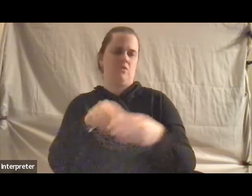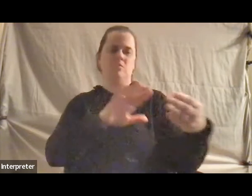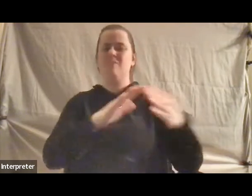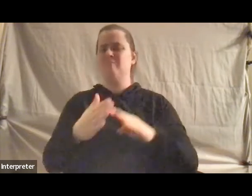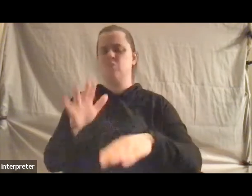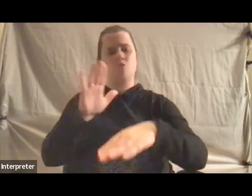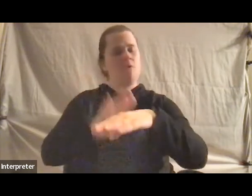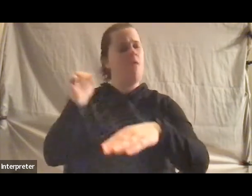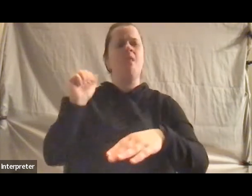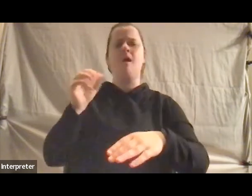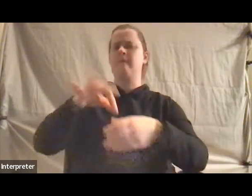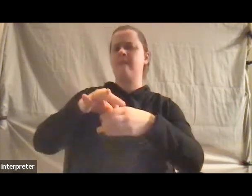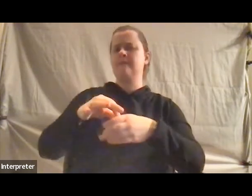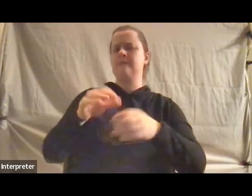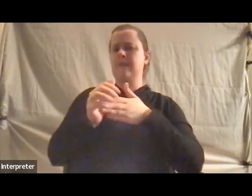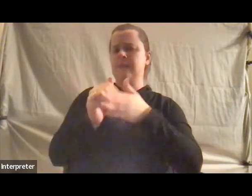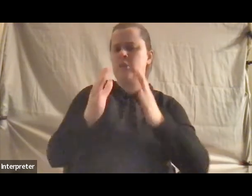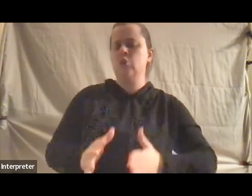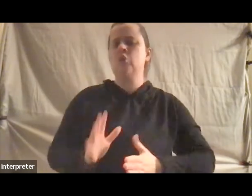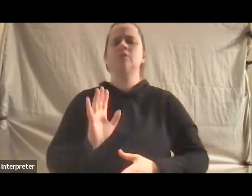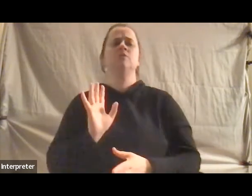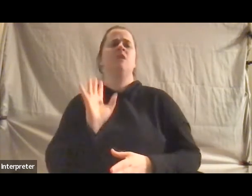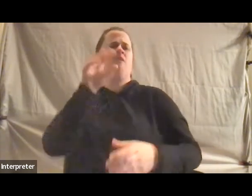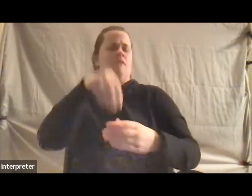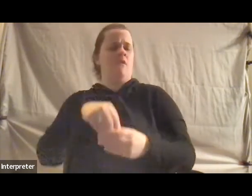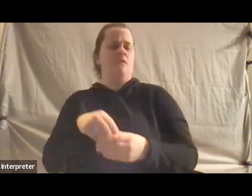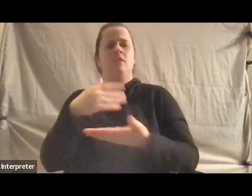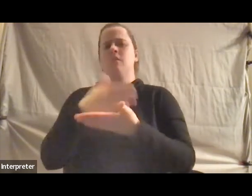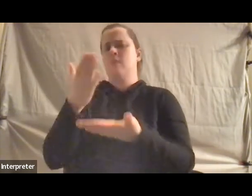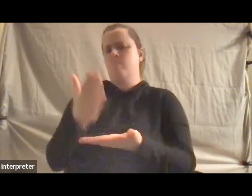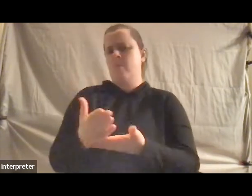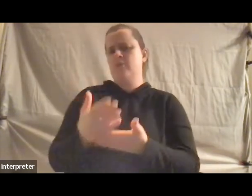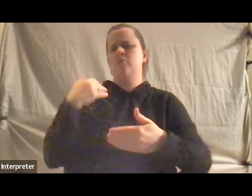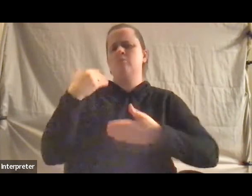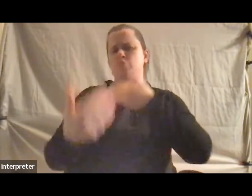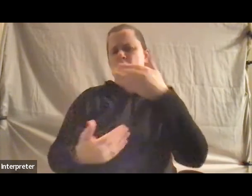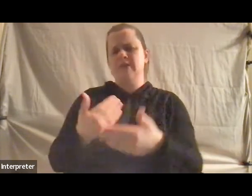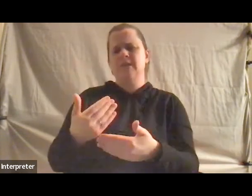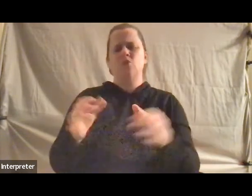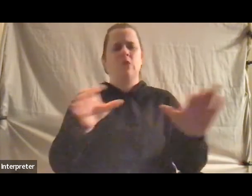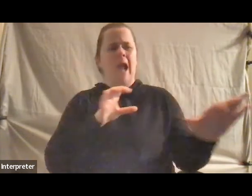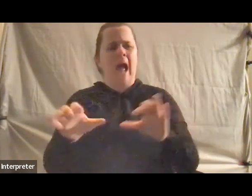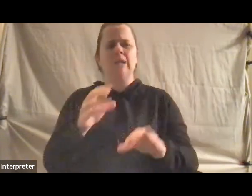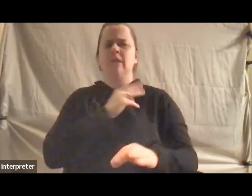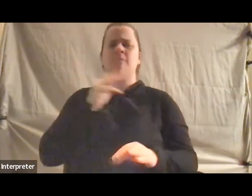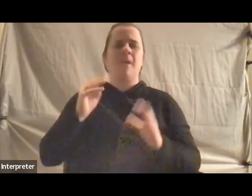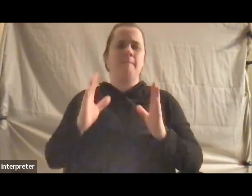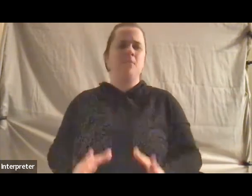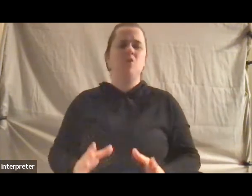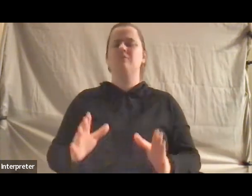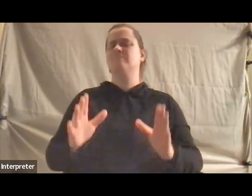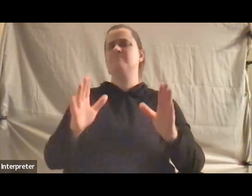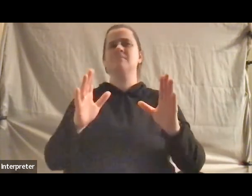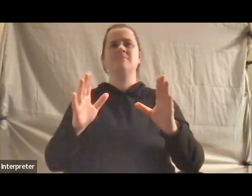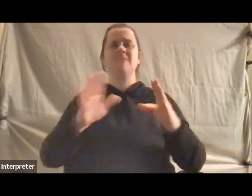leaders, participating in the budget process, being an active member of your neighborhood council, calling attention